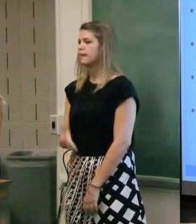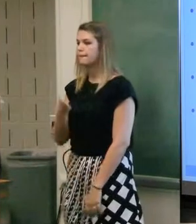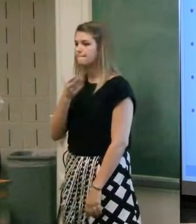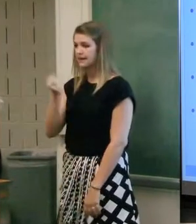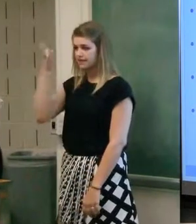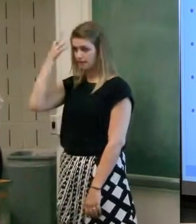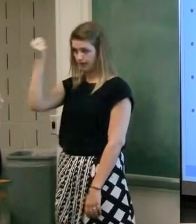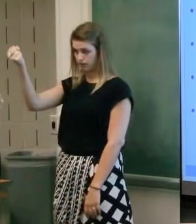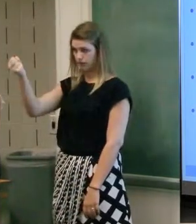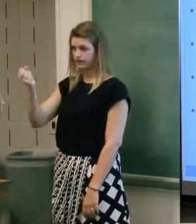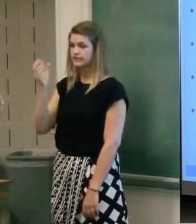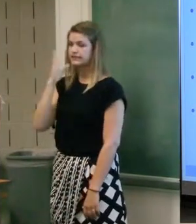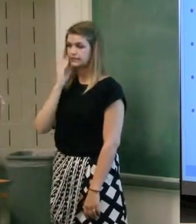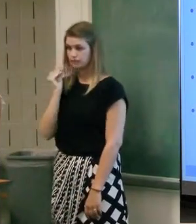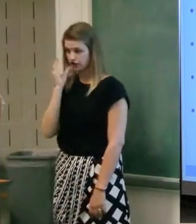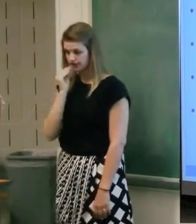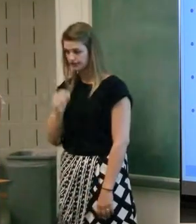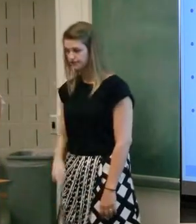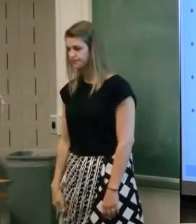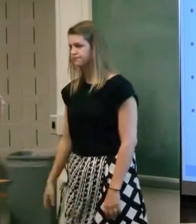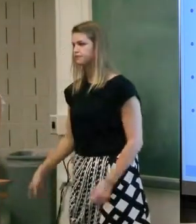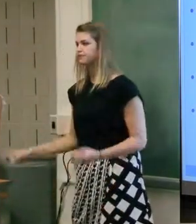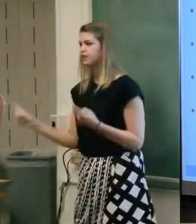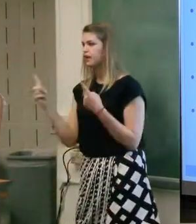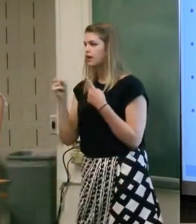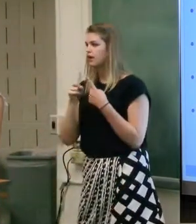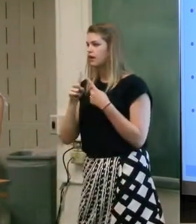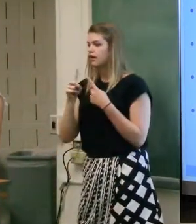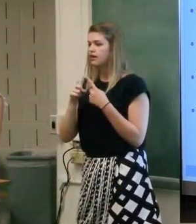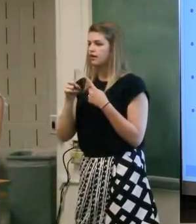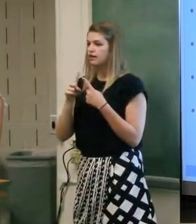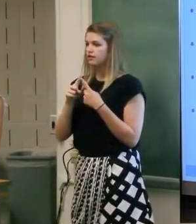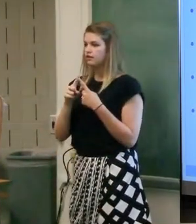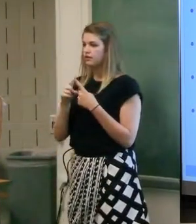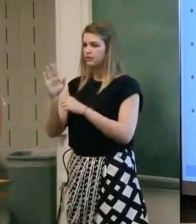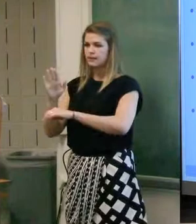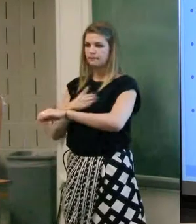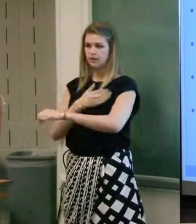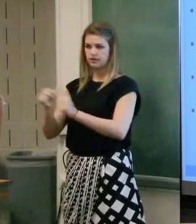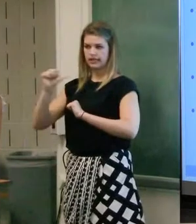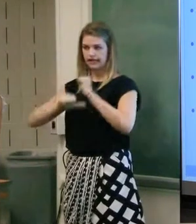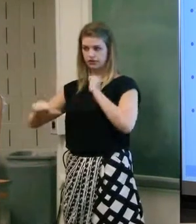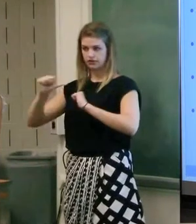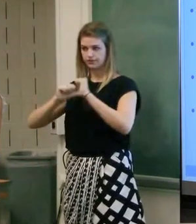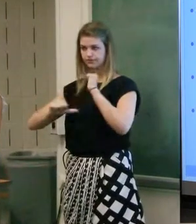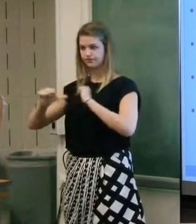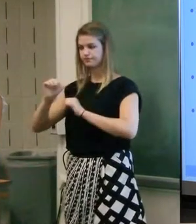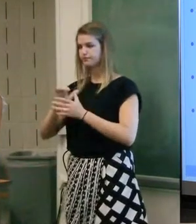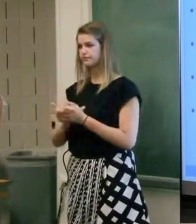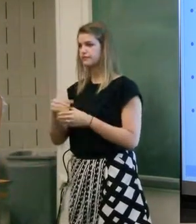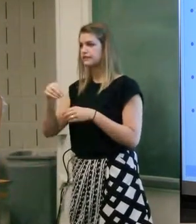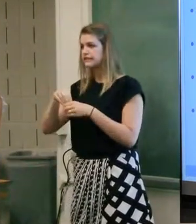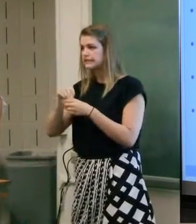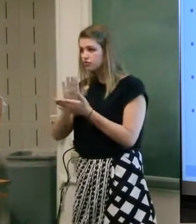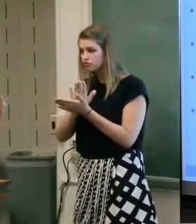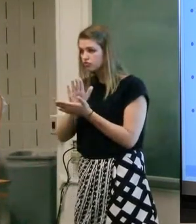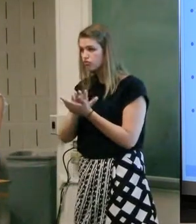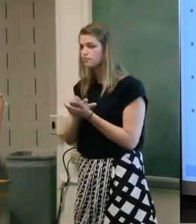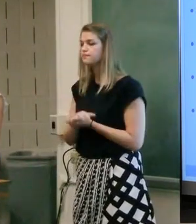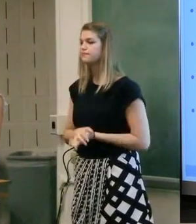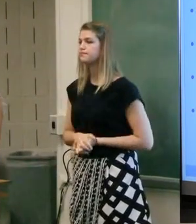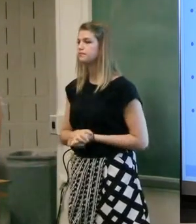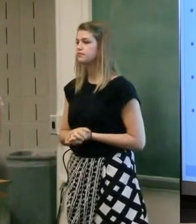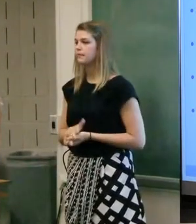My best memories and experiences. First was a chorus concert. It was an in-school